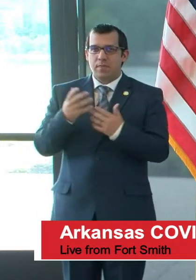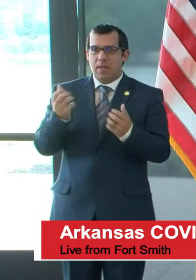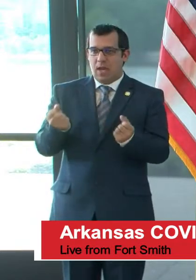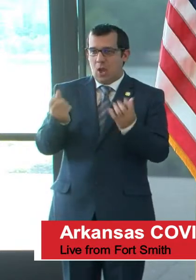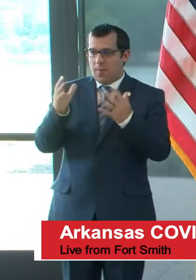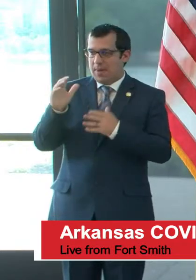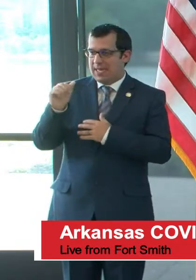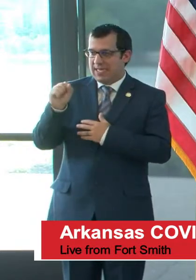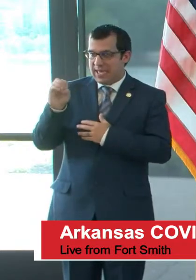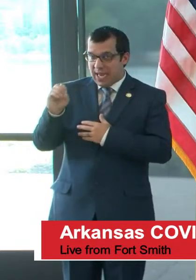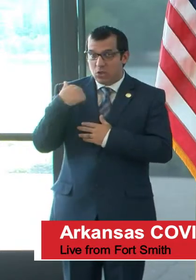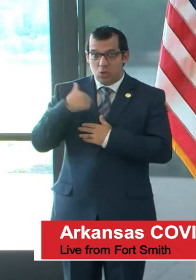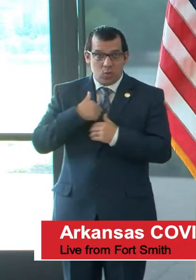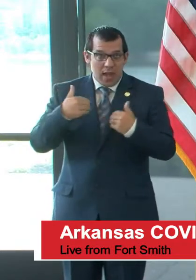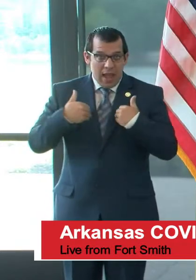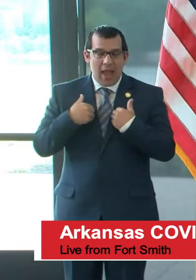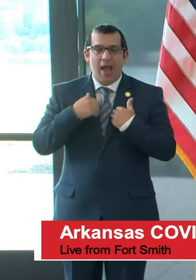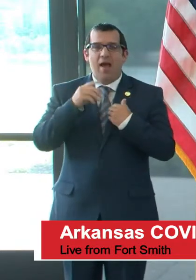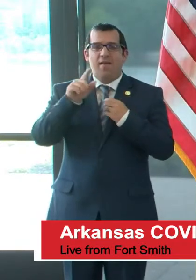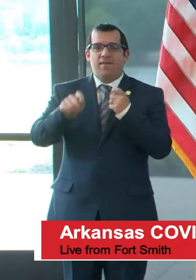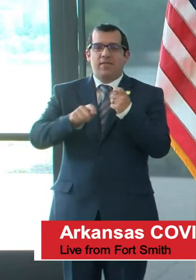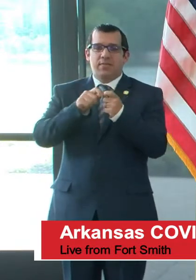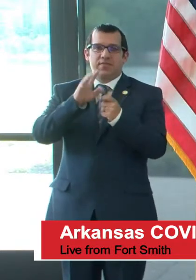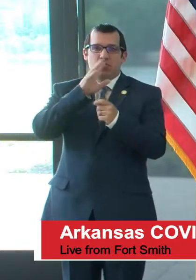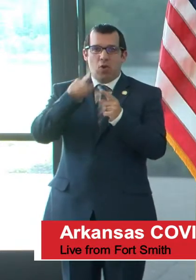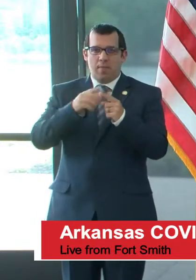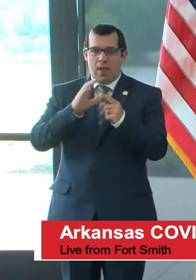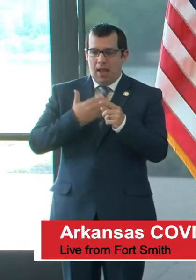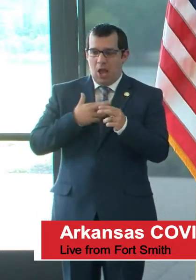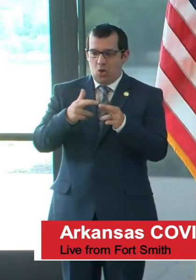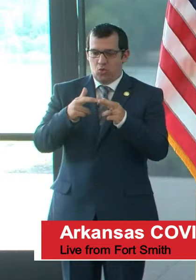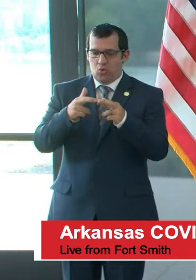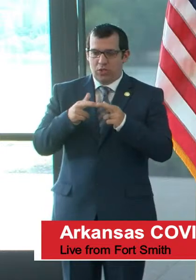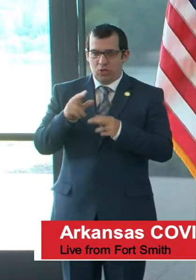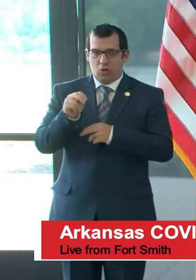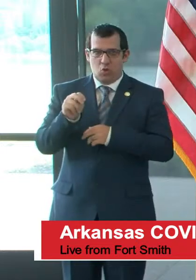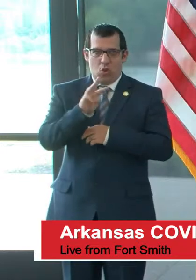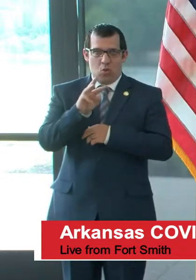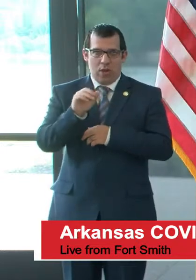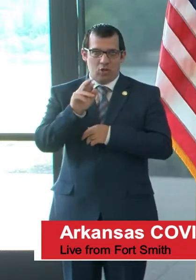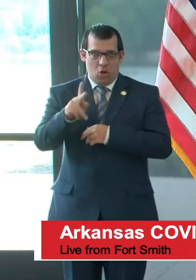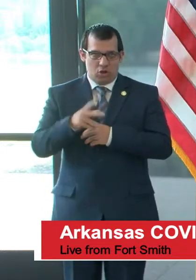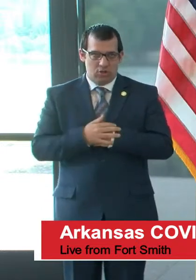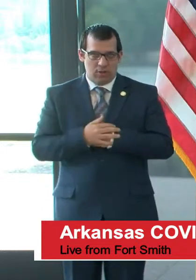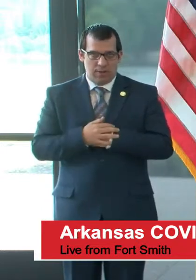that we have and then talk about our region here in Northwest Arkansas.